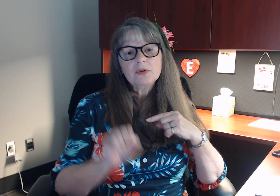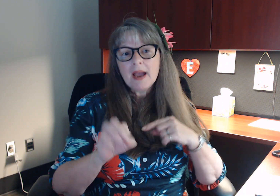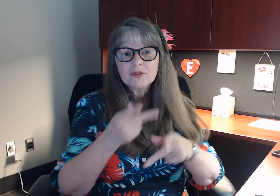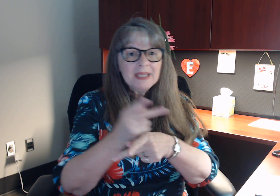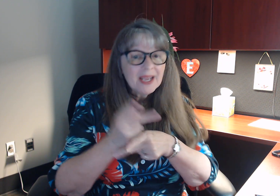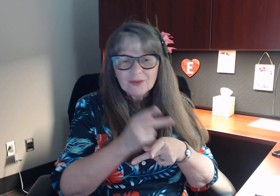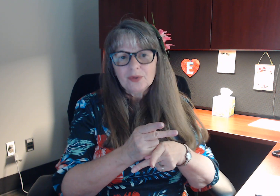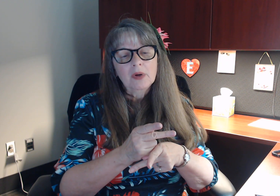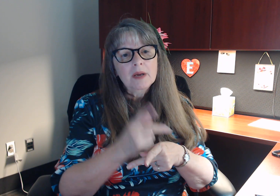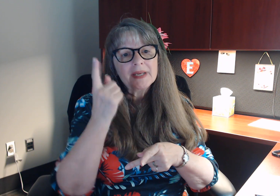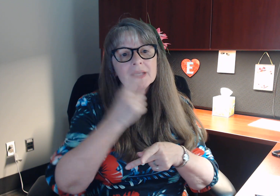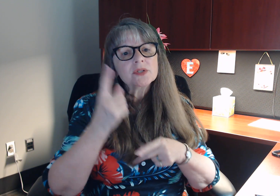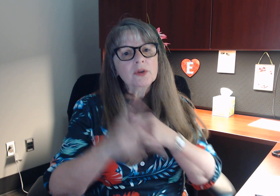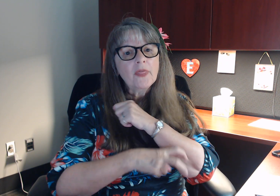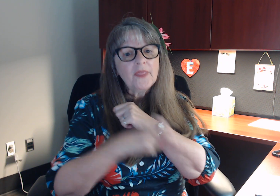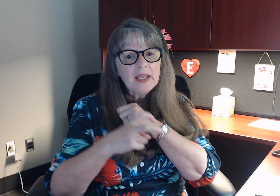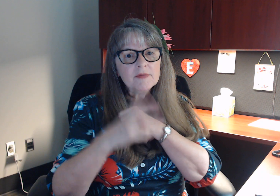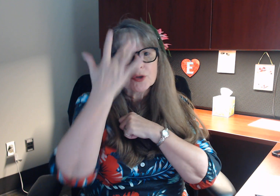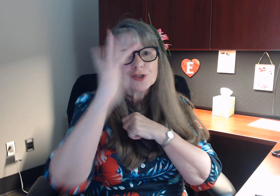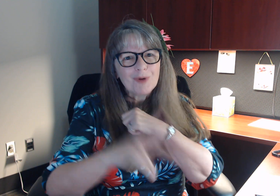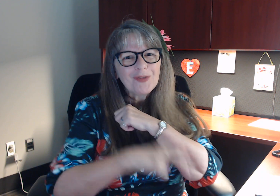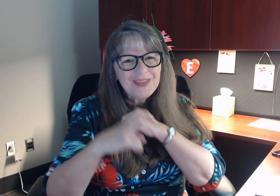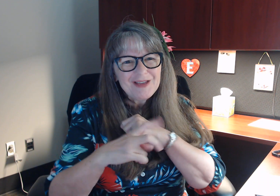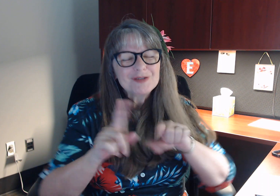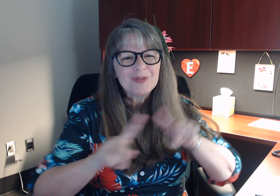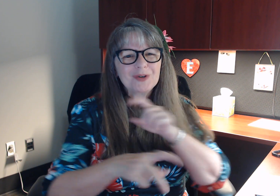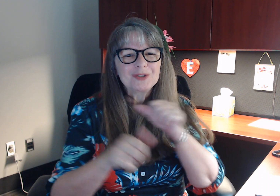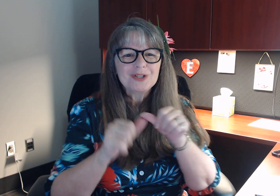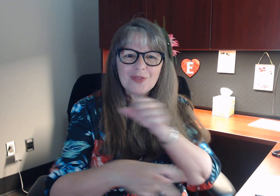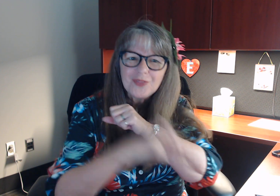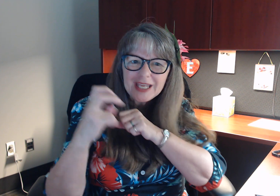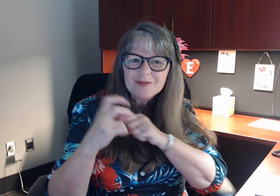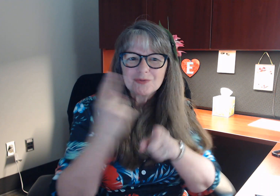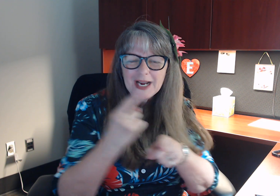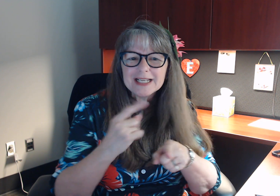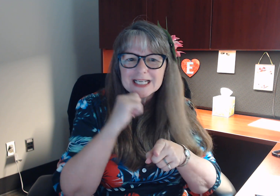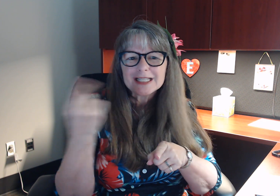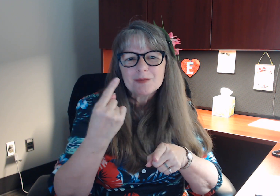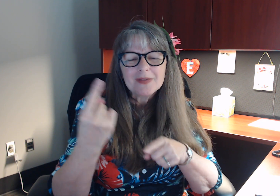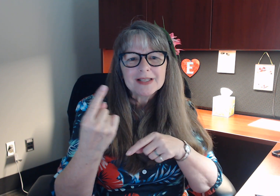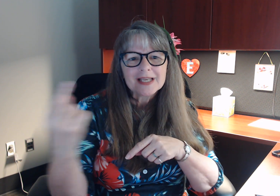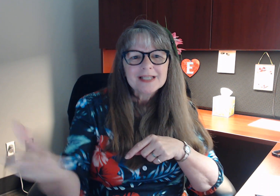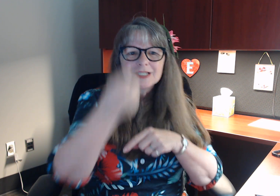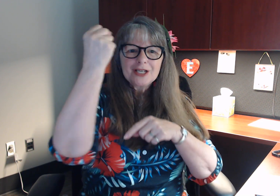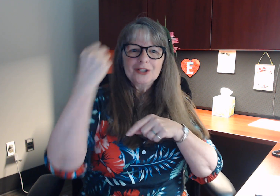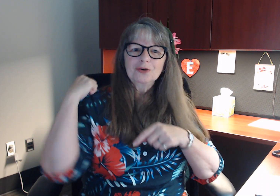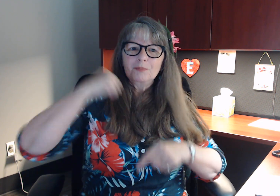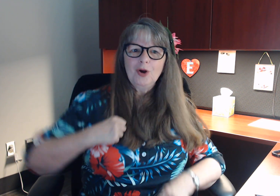to be careful because they're thieves. They're smart thieves, but they're still thieves, right? It's not someone that's stealing your